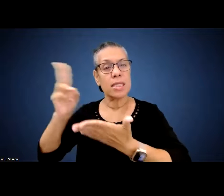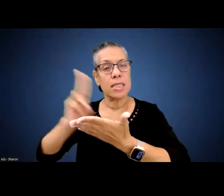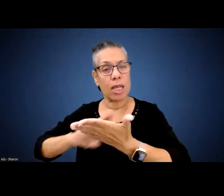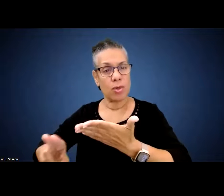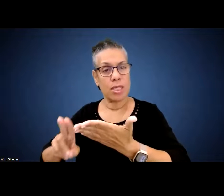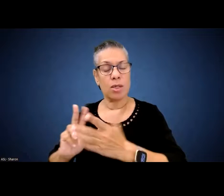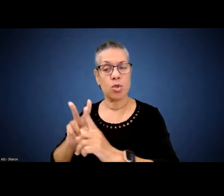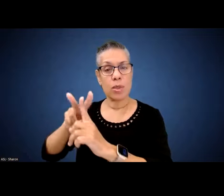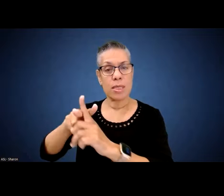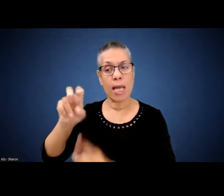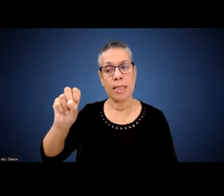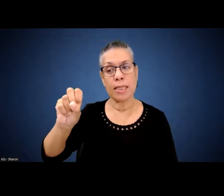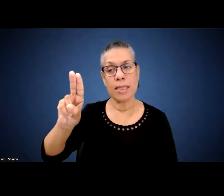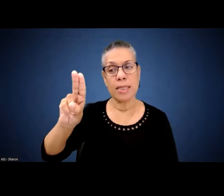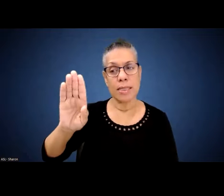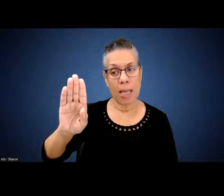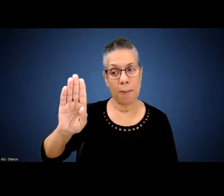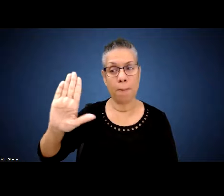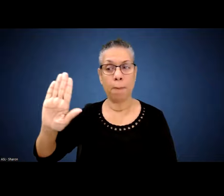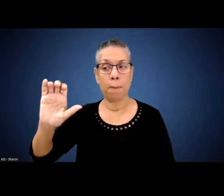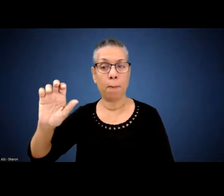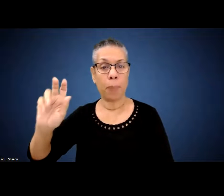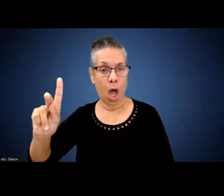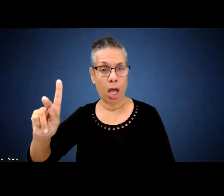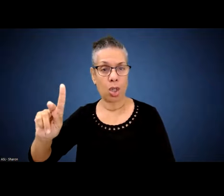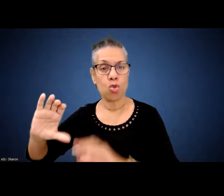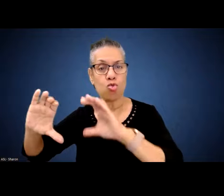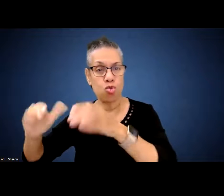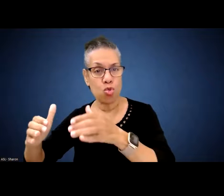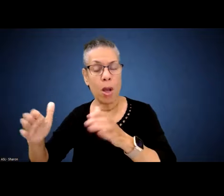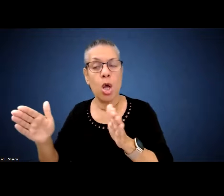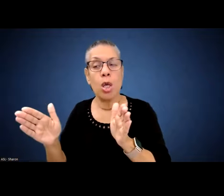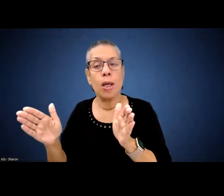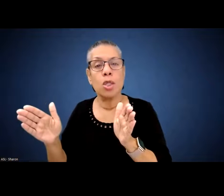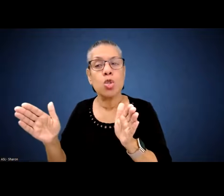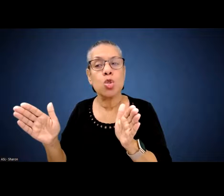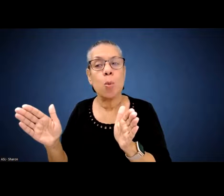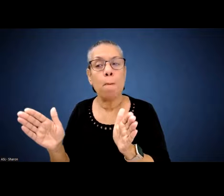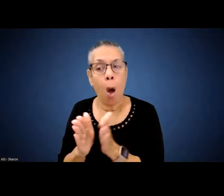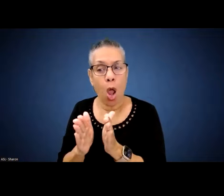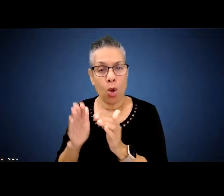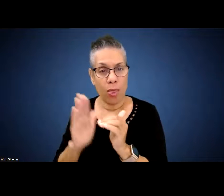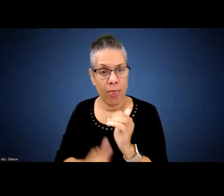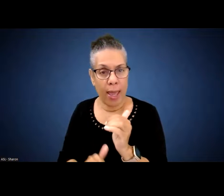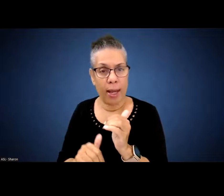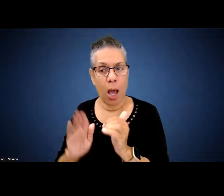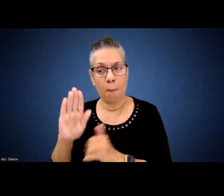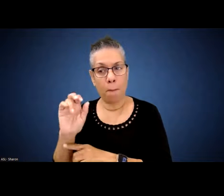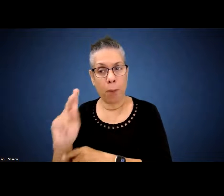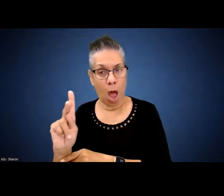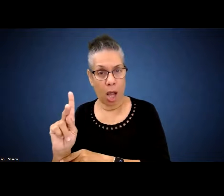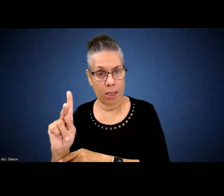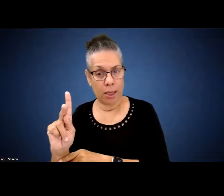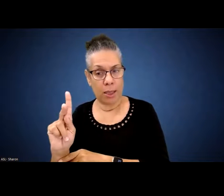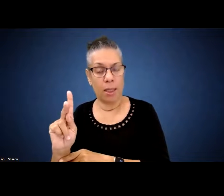assign a sub-block group geographic area, so smaller than a block group. There's a way to petition and